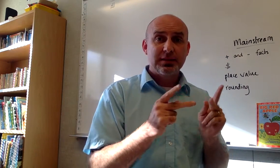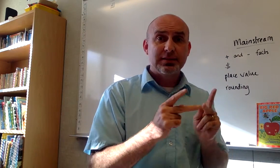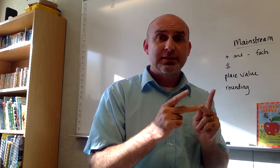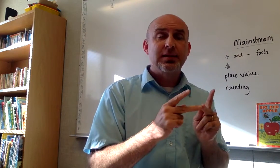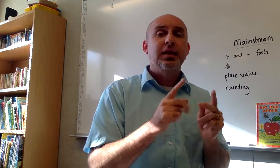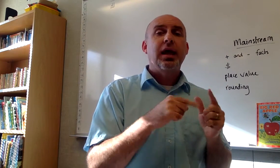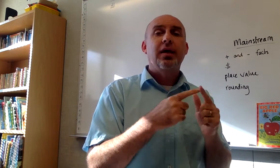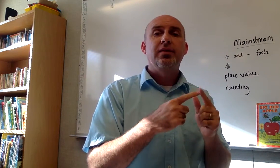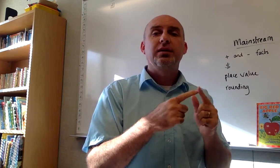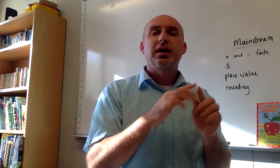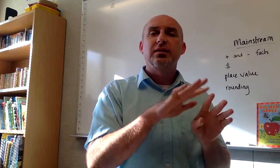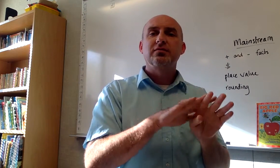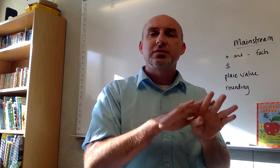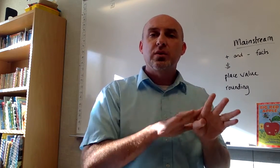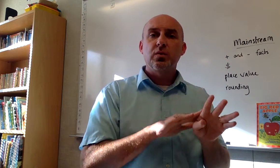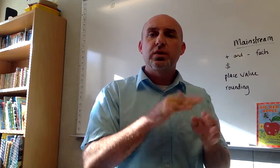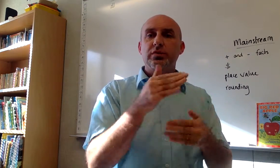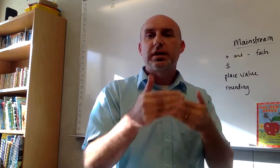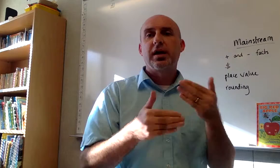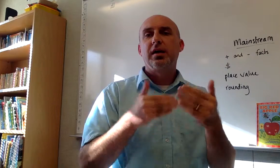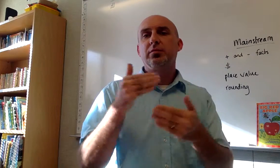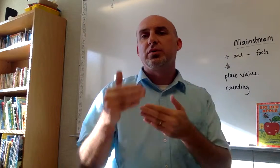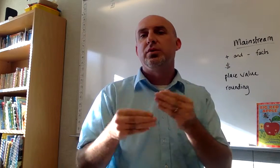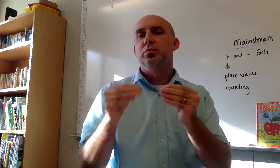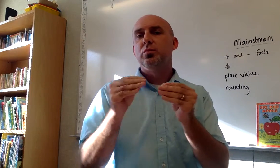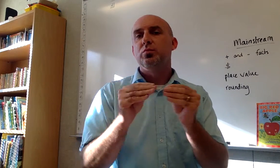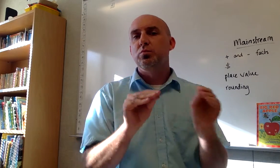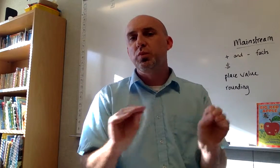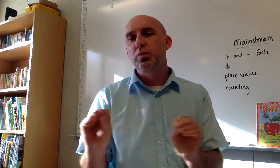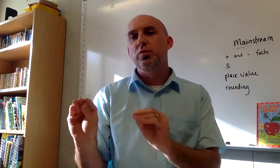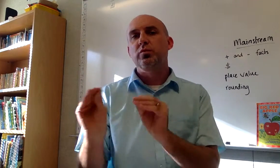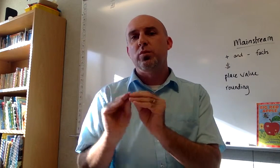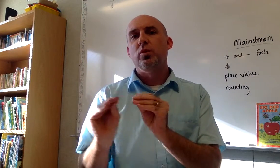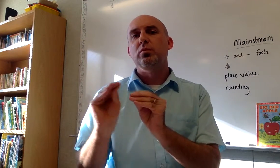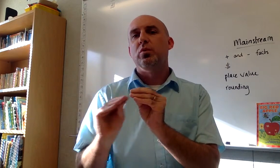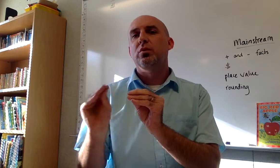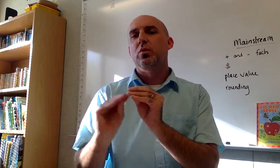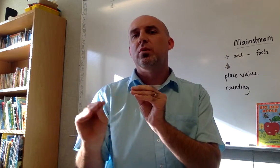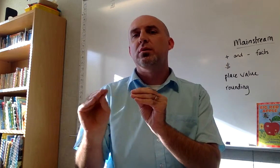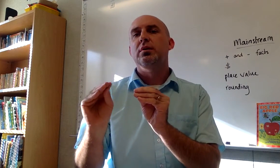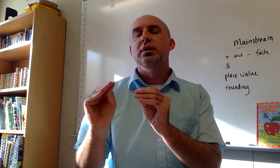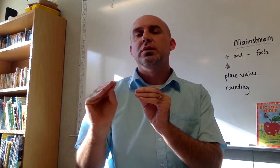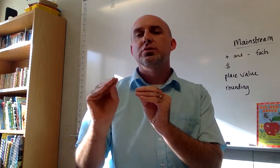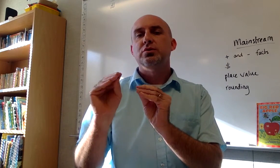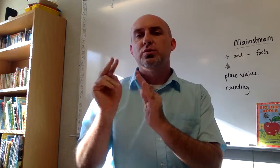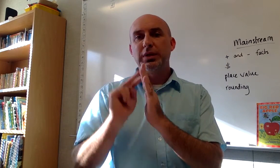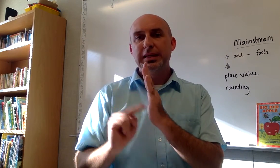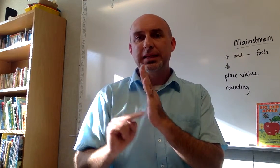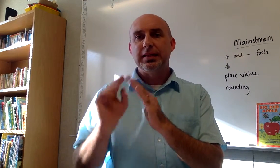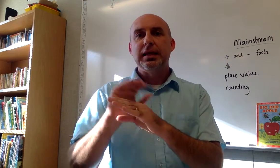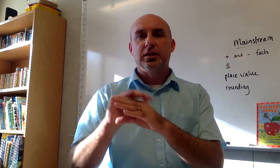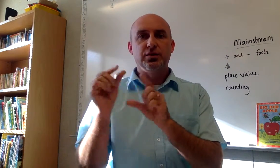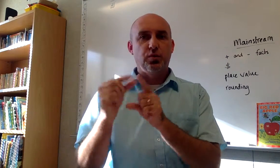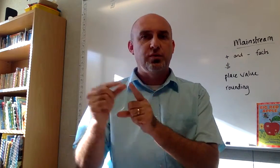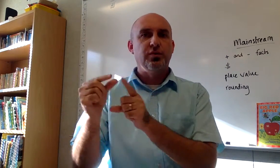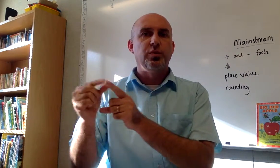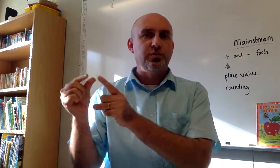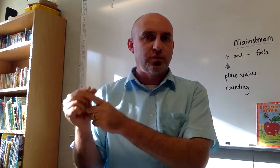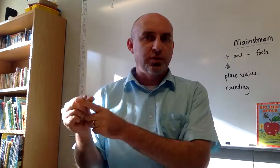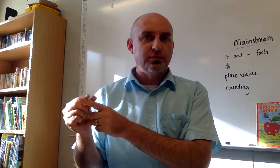place. And then kind of slowly over time, you're going to move more and more and more to reading the English word for word for word.